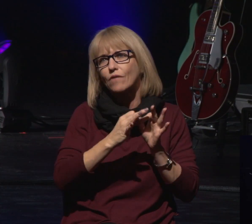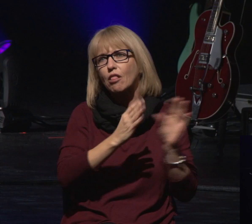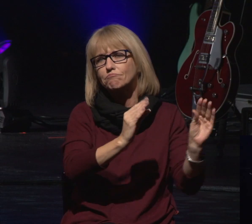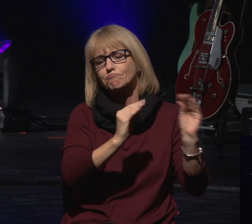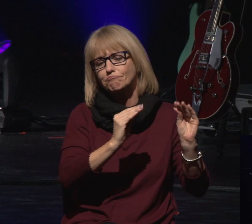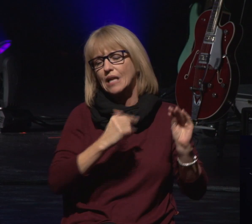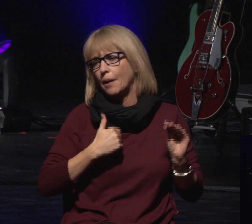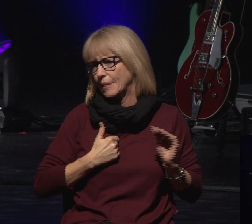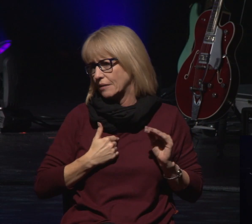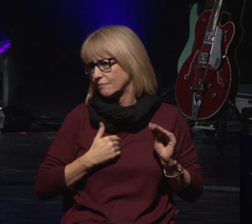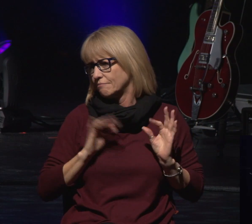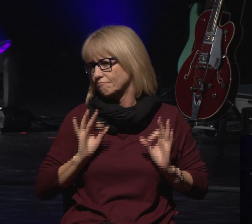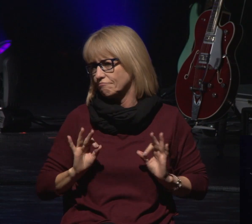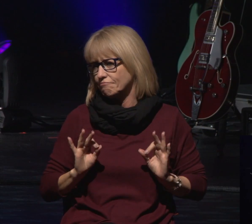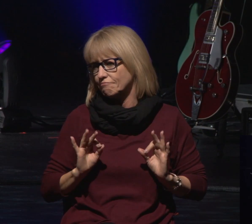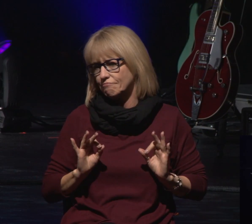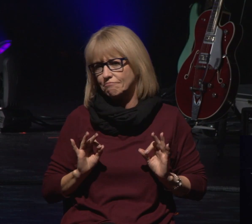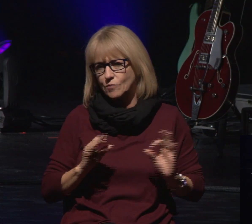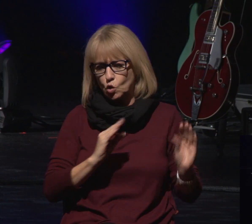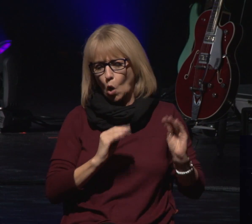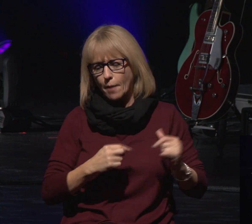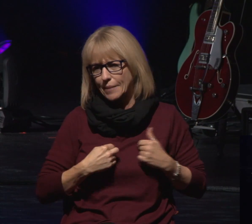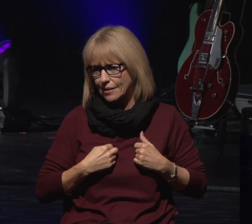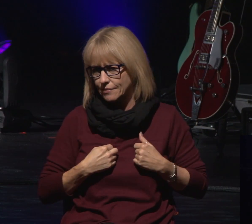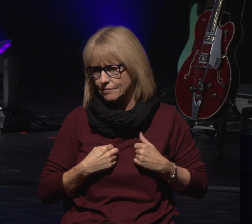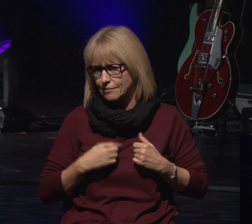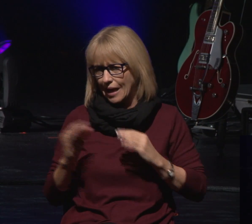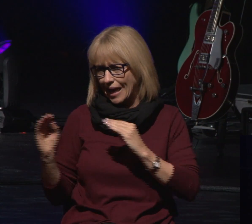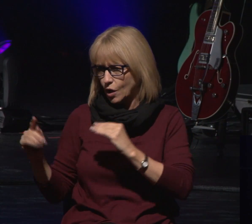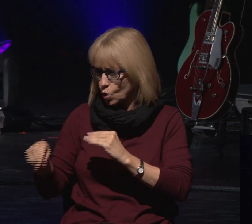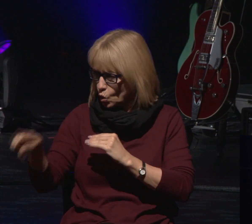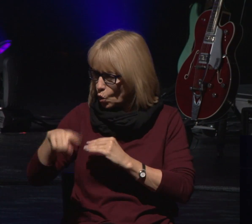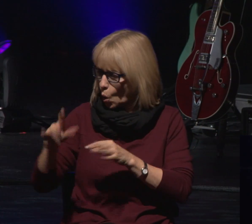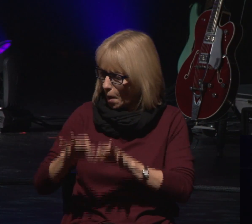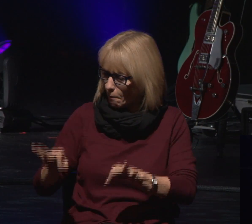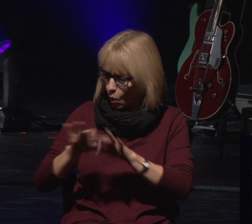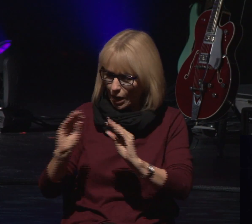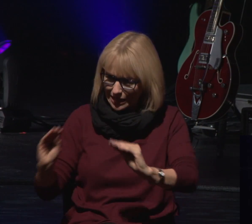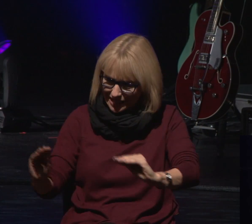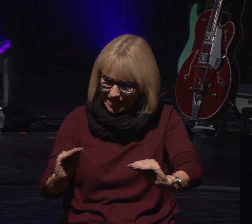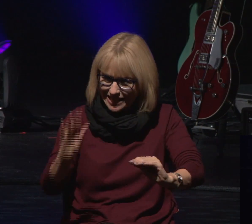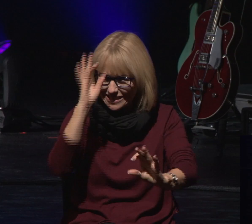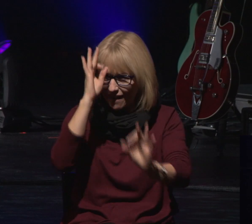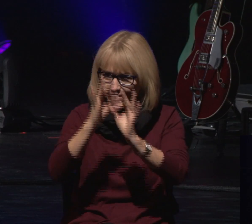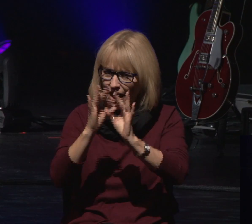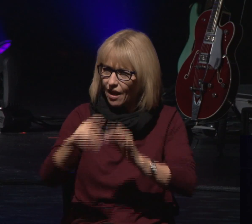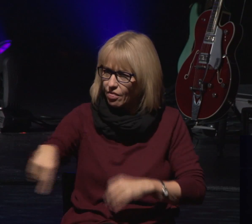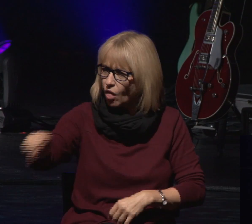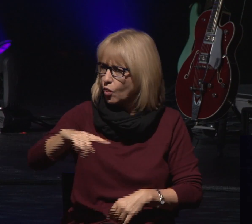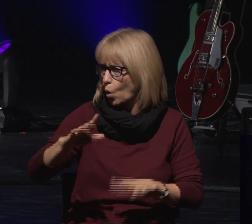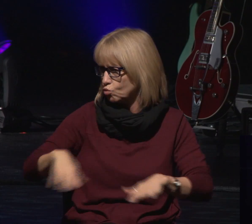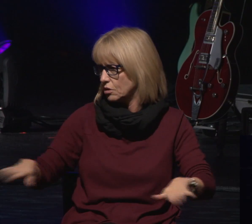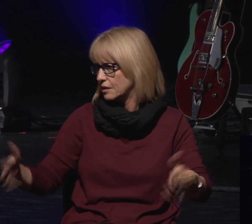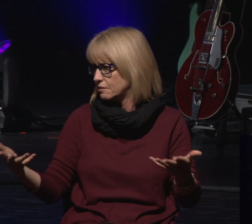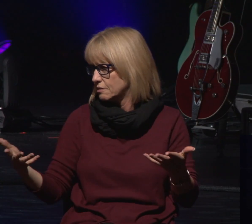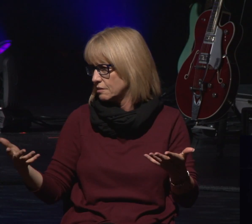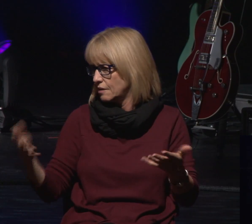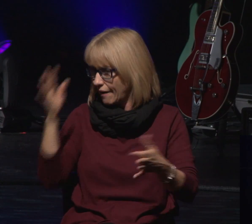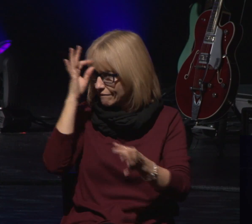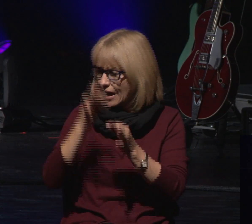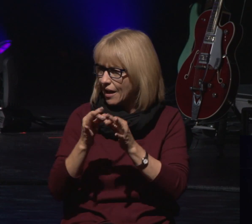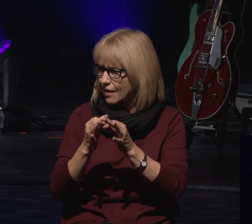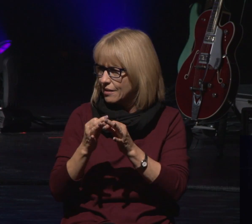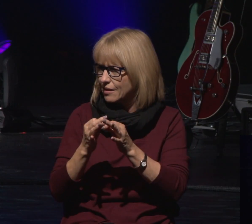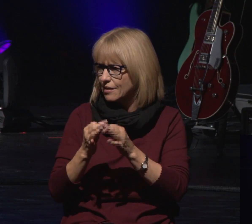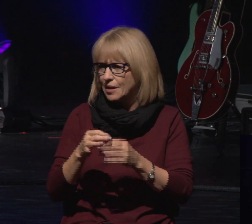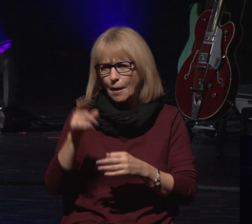He finished well. The greatest thing you can do is you pass on faith to those that are coming after you. That they would see this person who